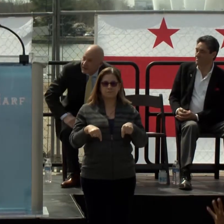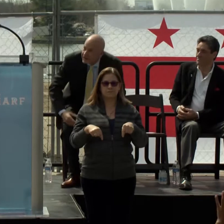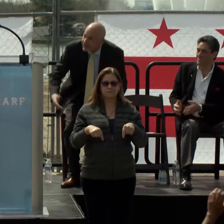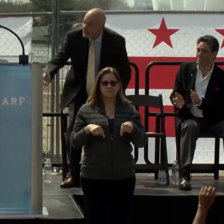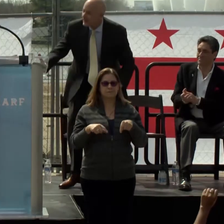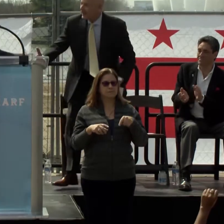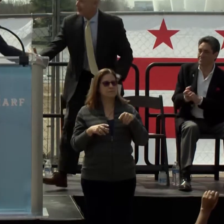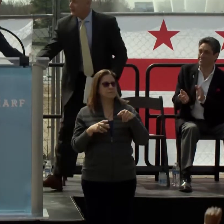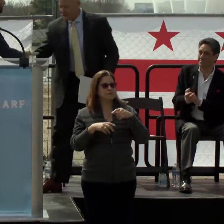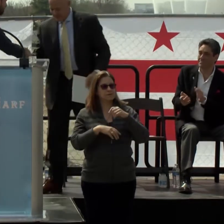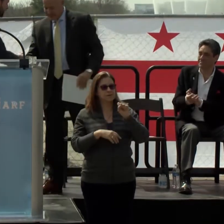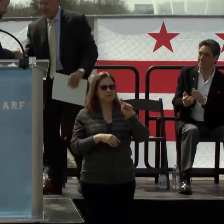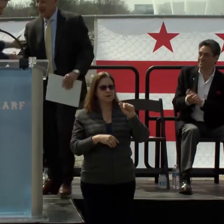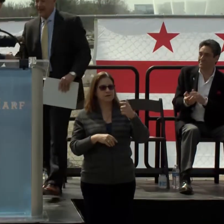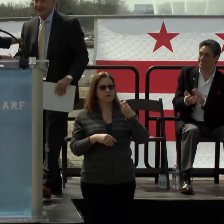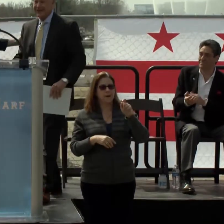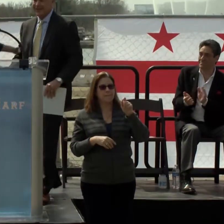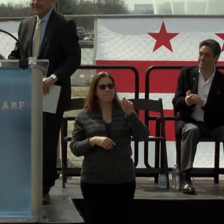Mark?